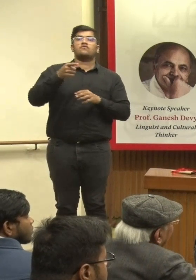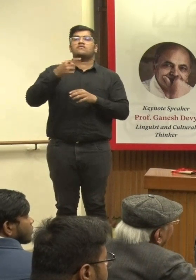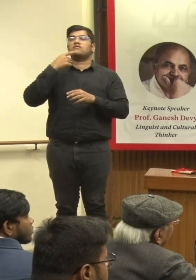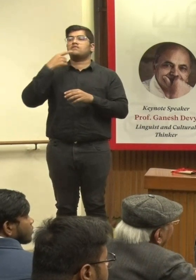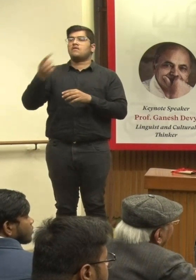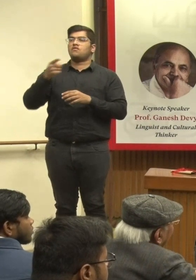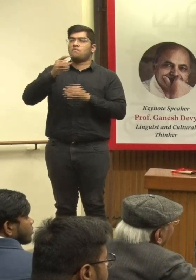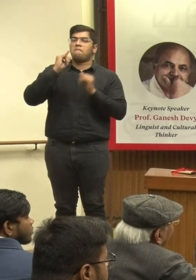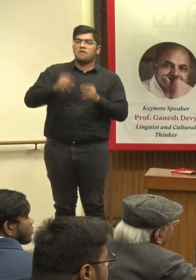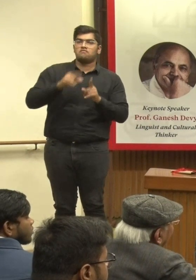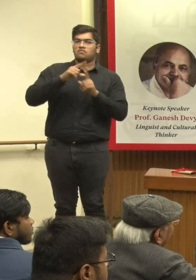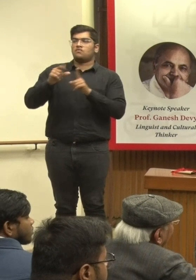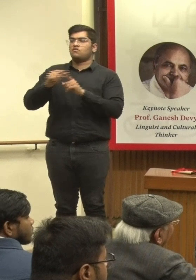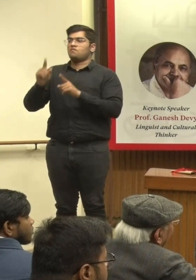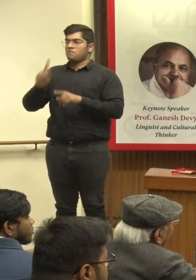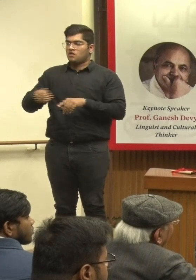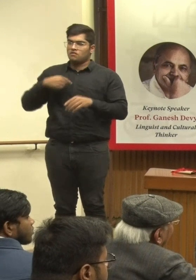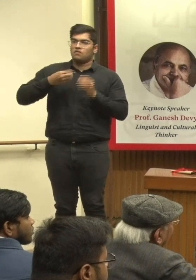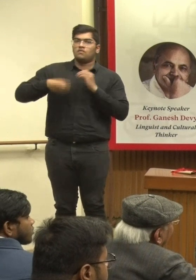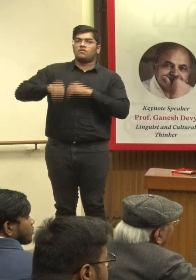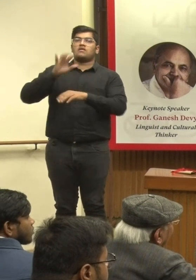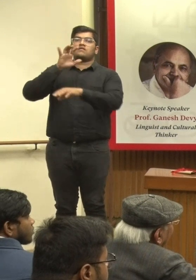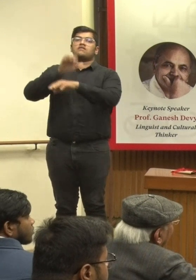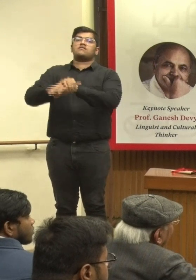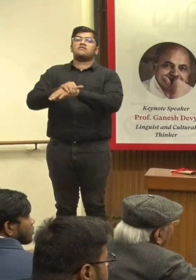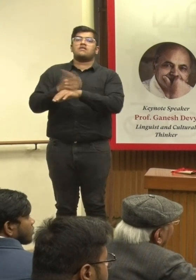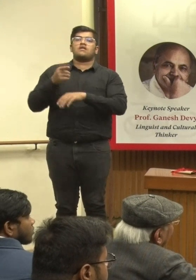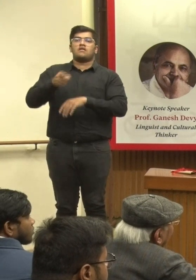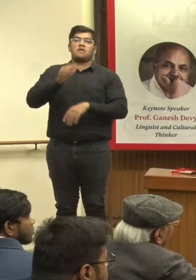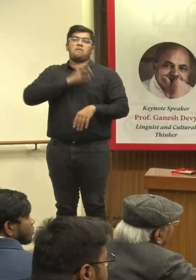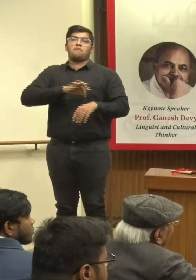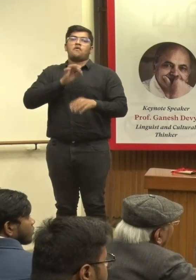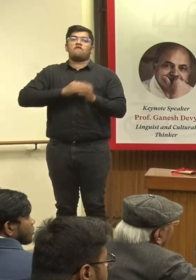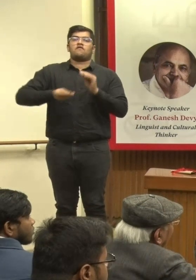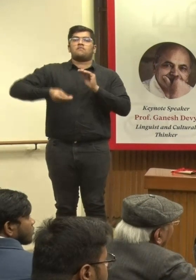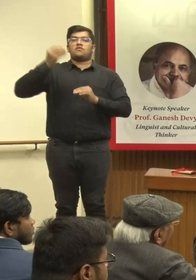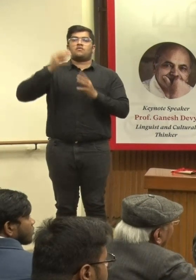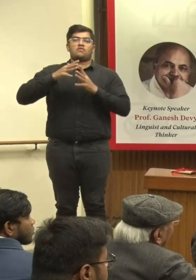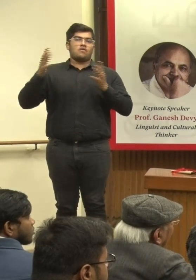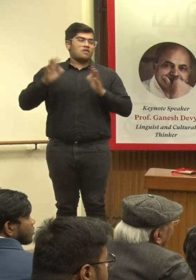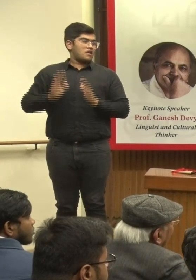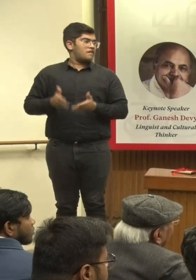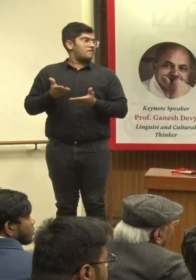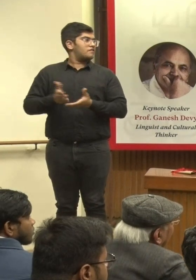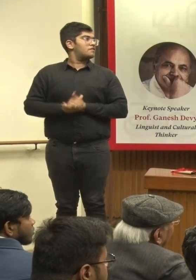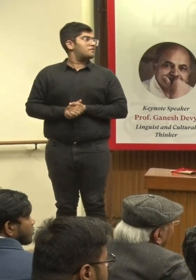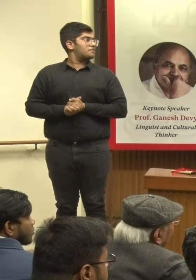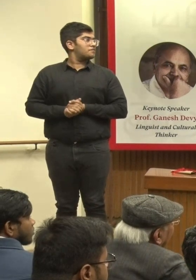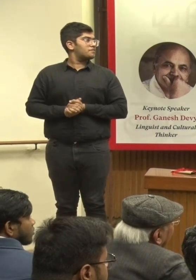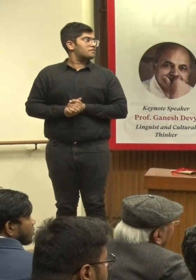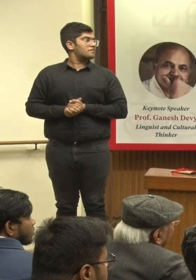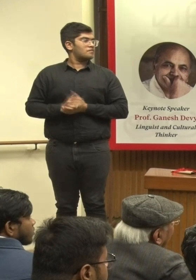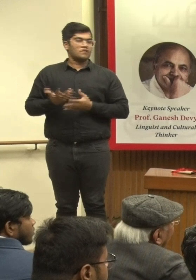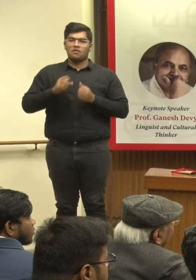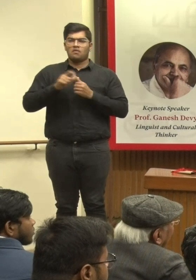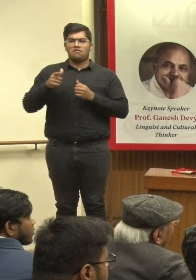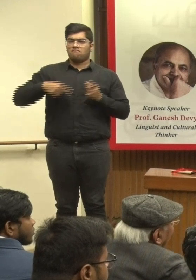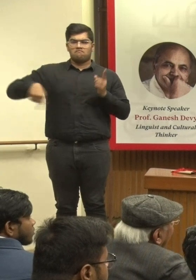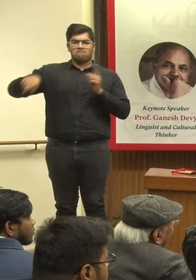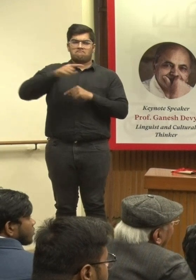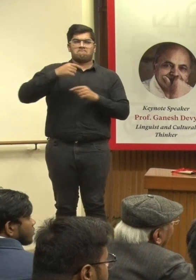commit crime because it is a very profitable, I mean, some of you may not know this, almost nobody here will know